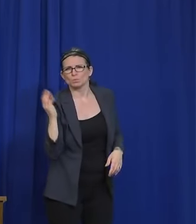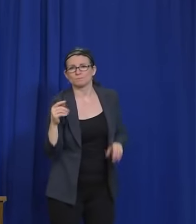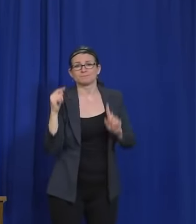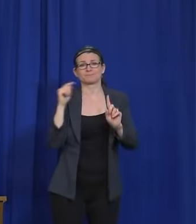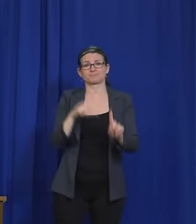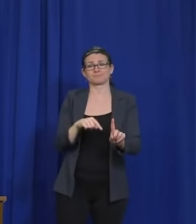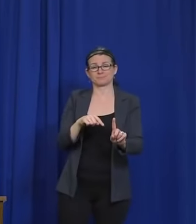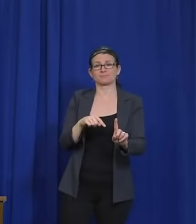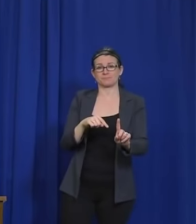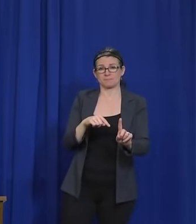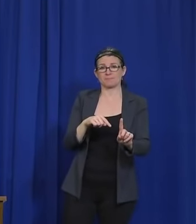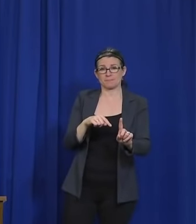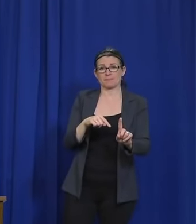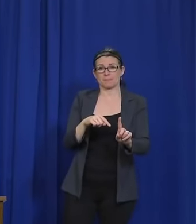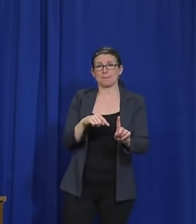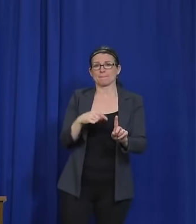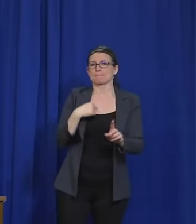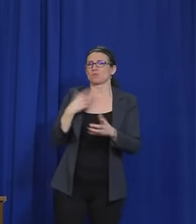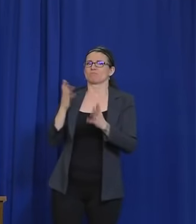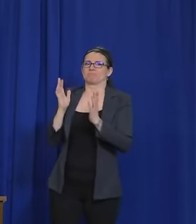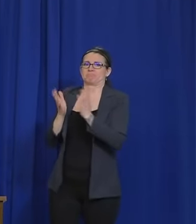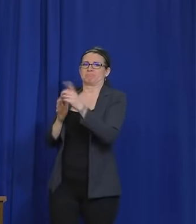that issue. But thank you for the question.